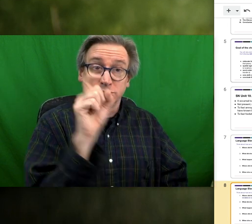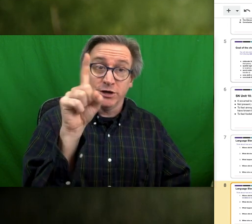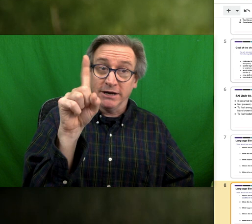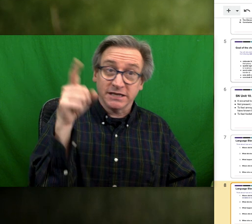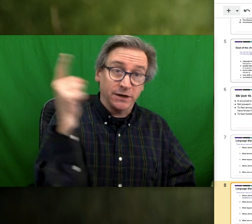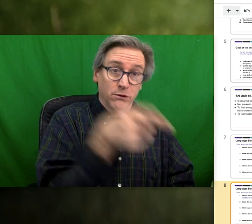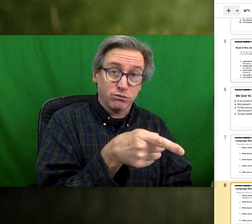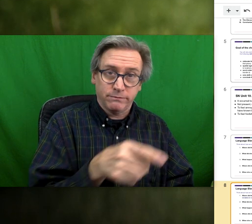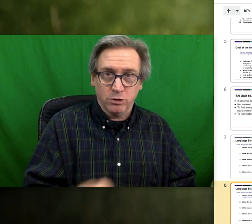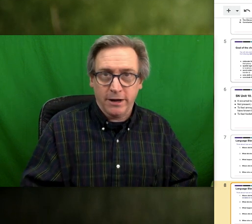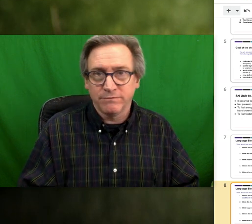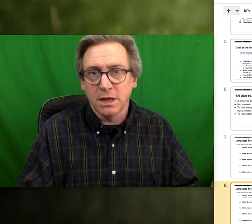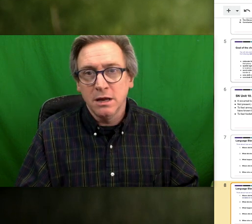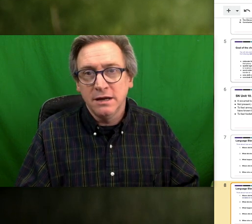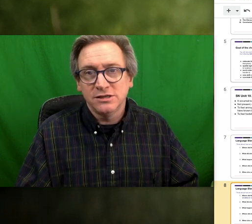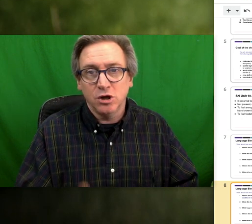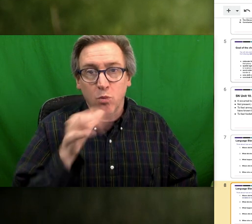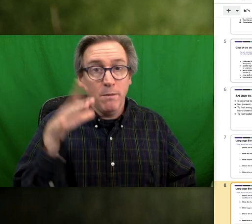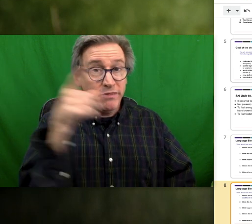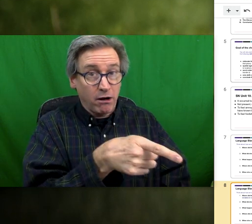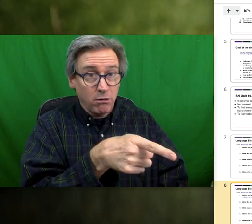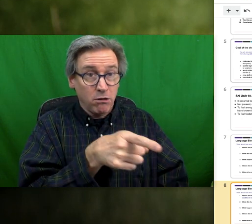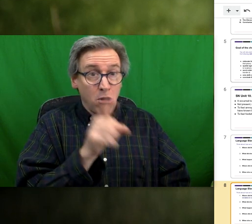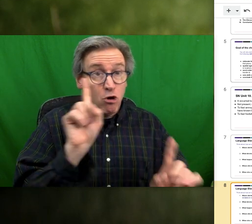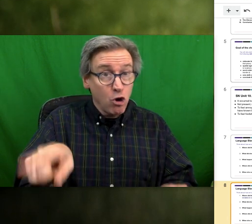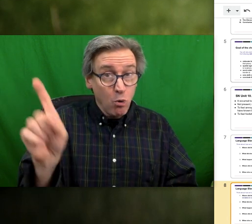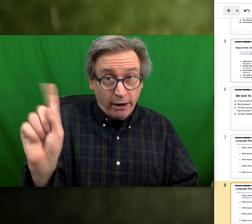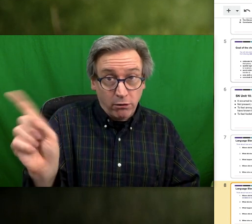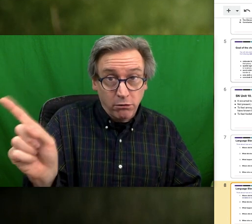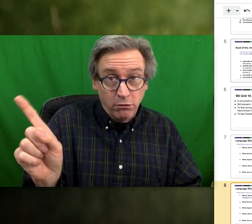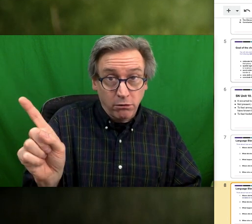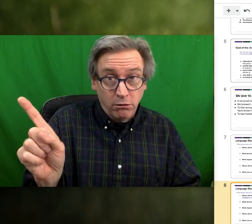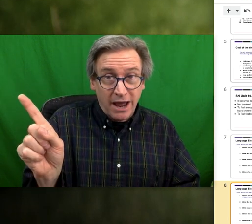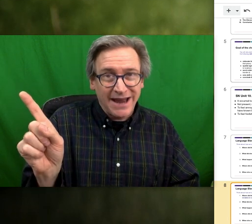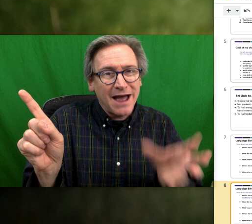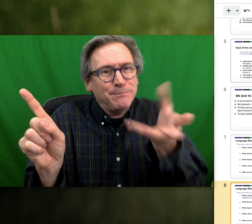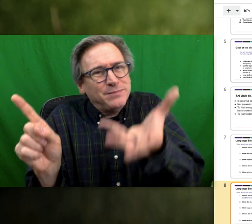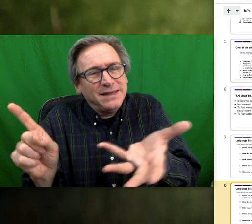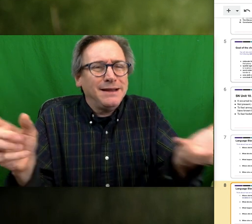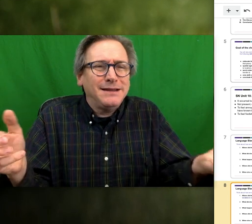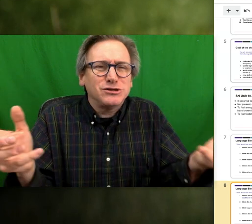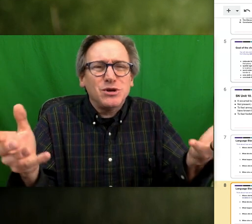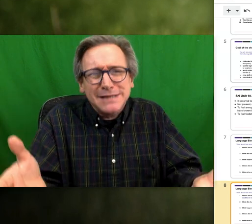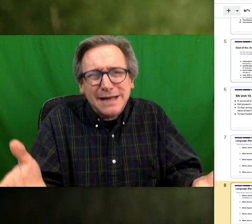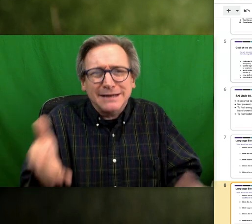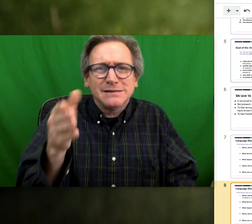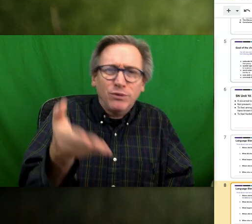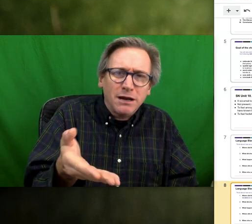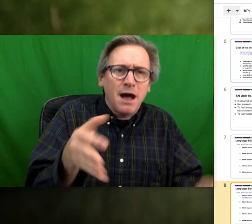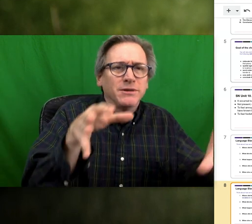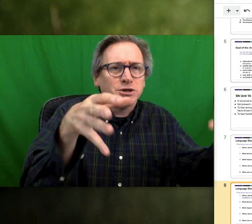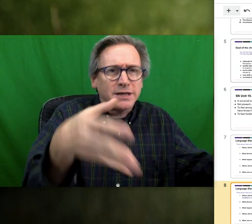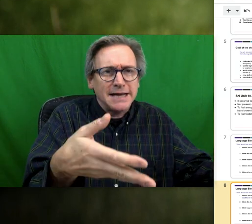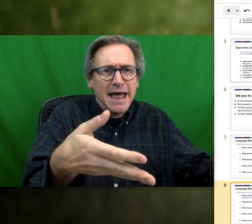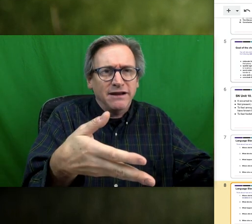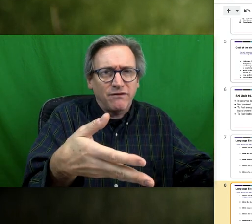towards, using your index finger. Okay. So woman there, go where, and there's no set things. Putting a